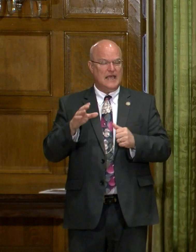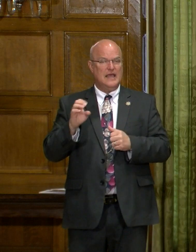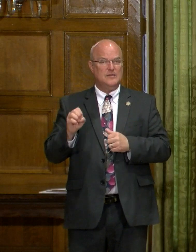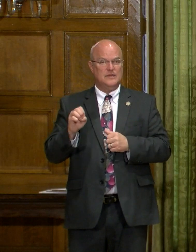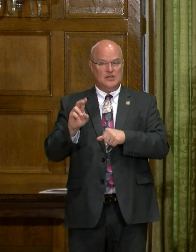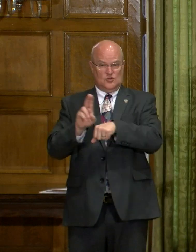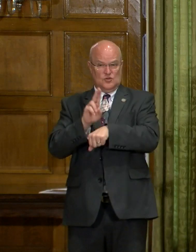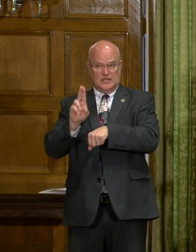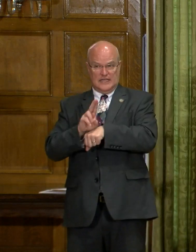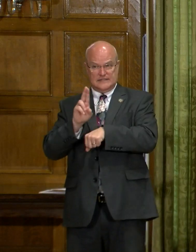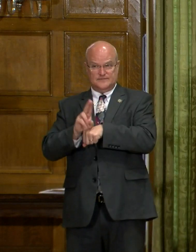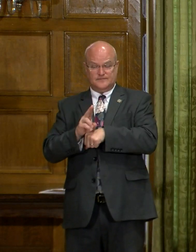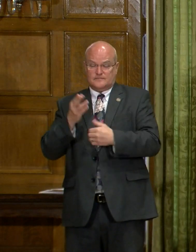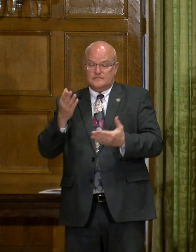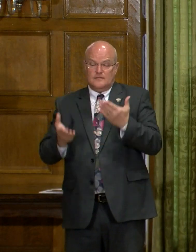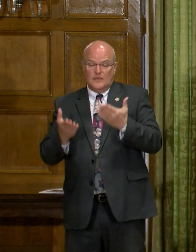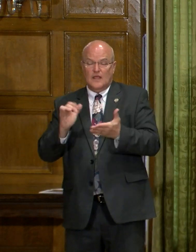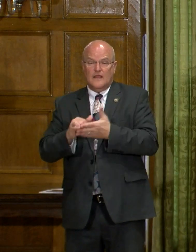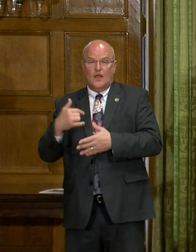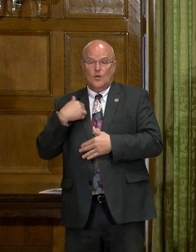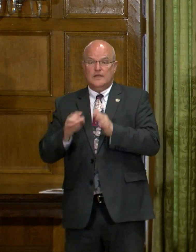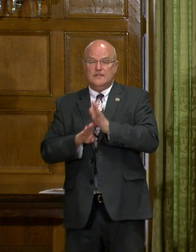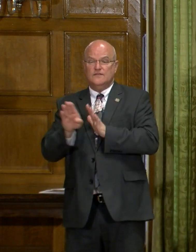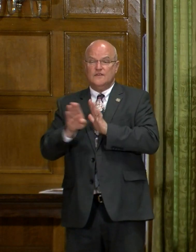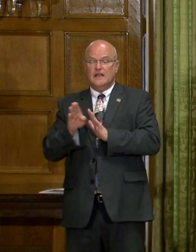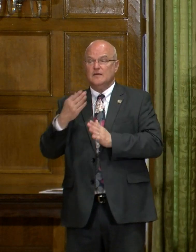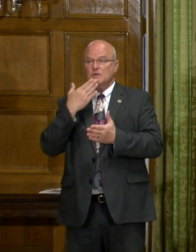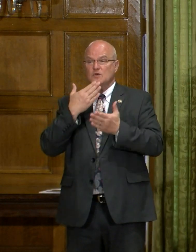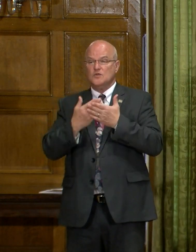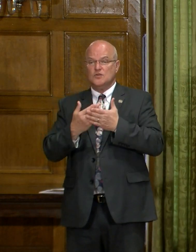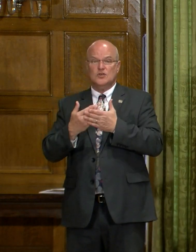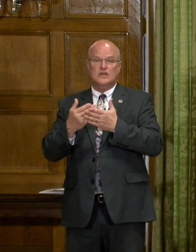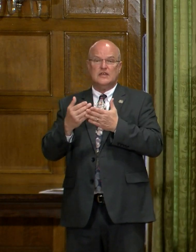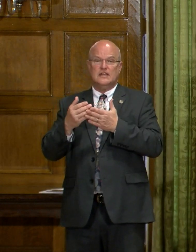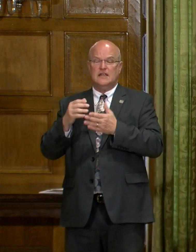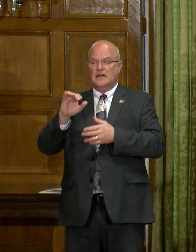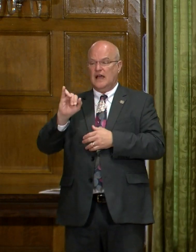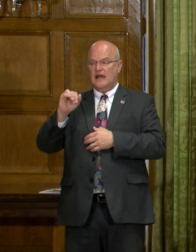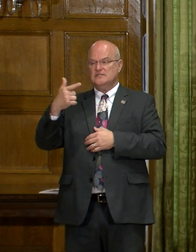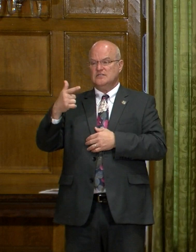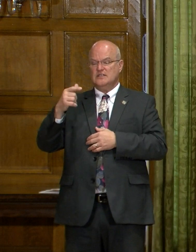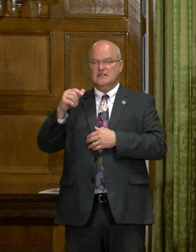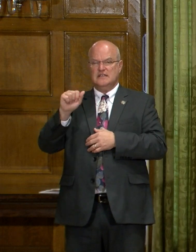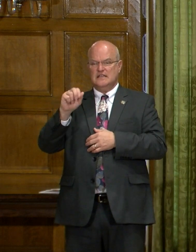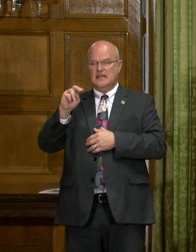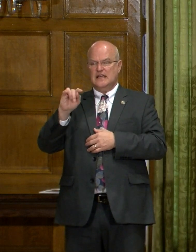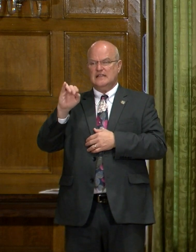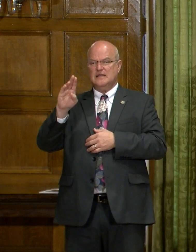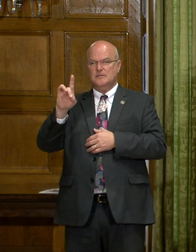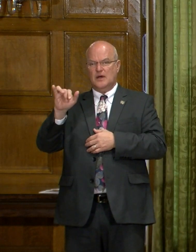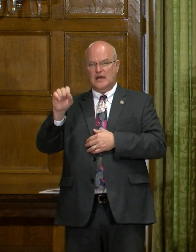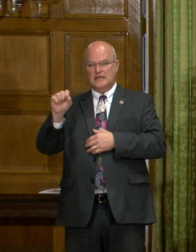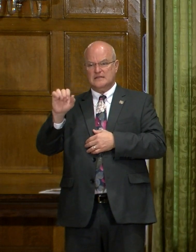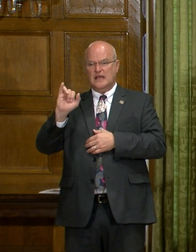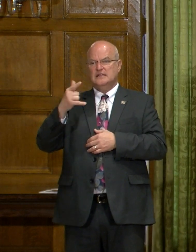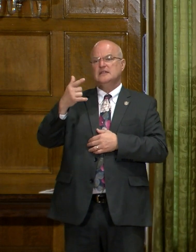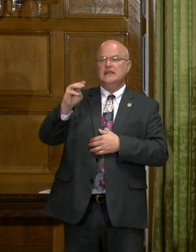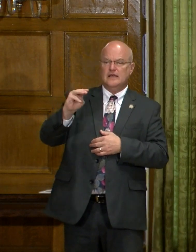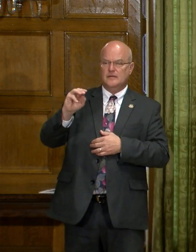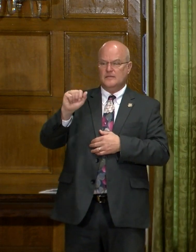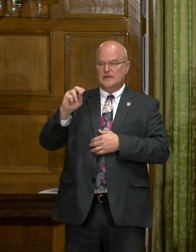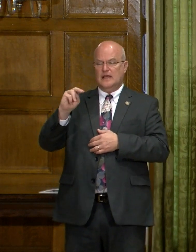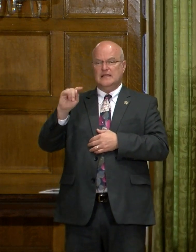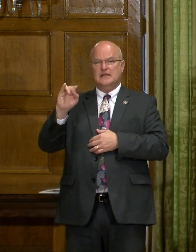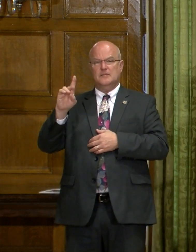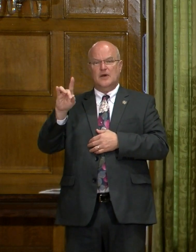be utilized. You know, it may be that we develop good assays for IgG antibodies, not IgM antibodies. It may be